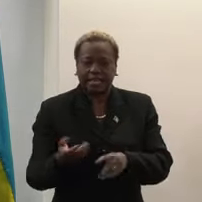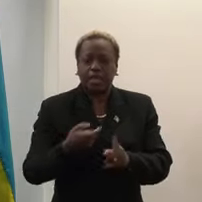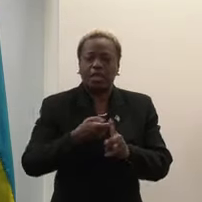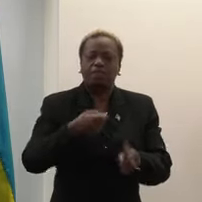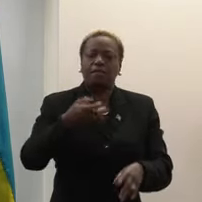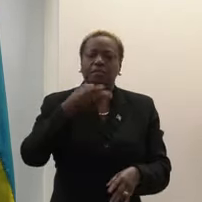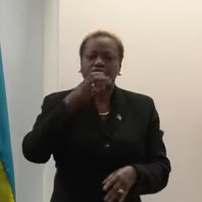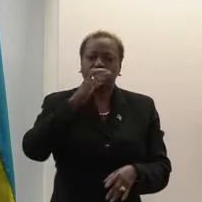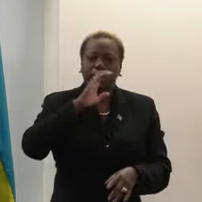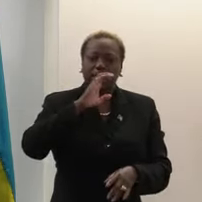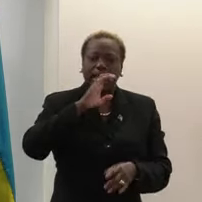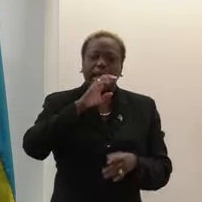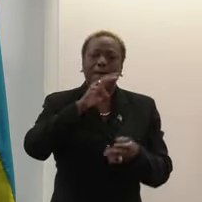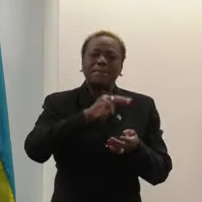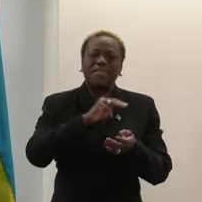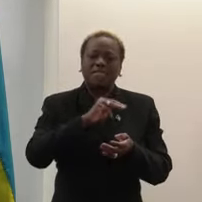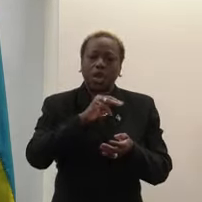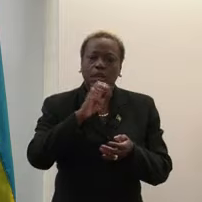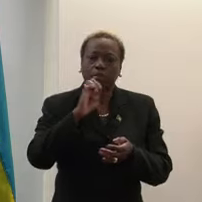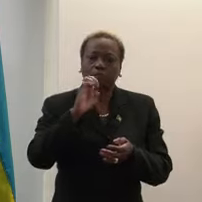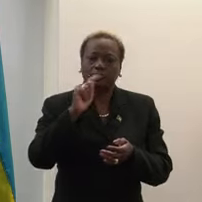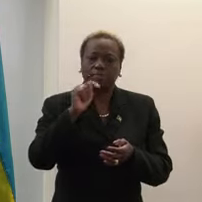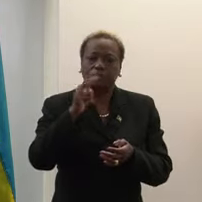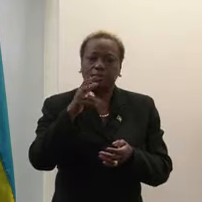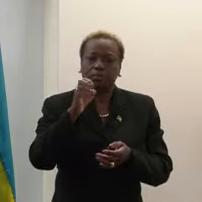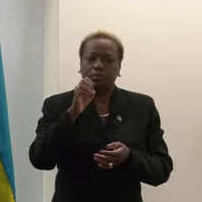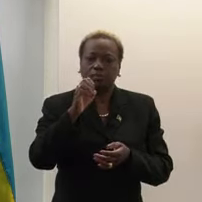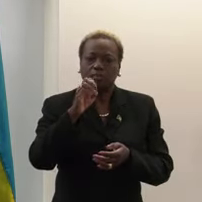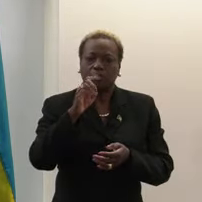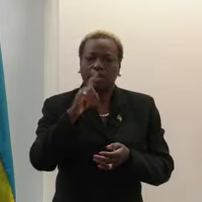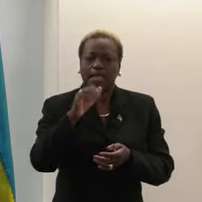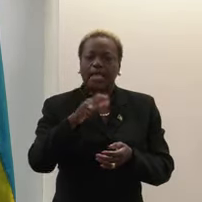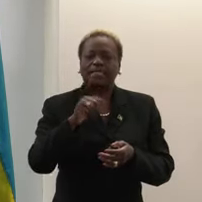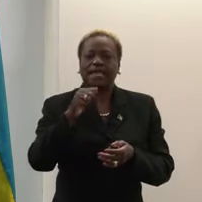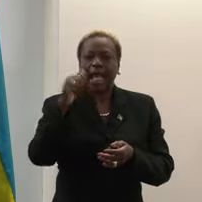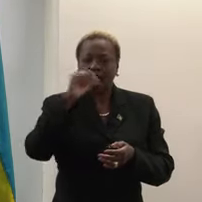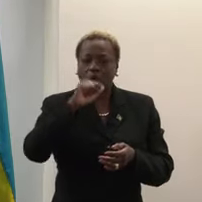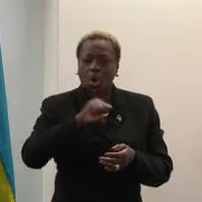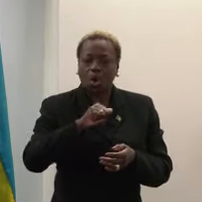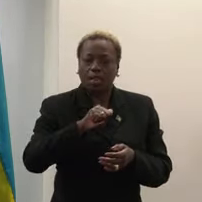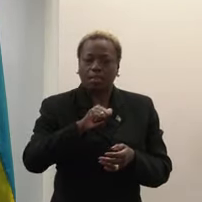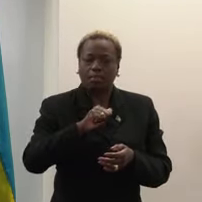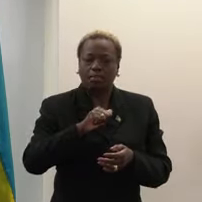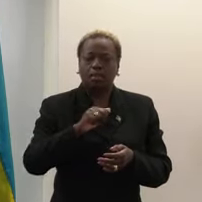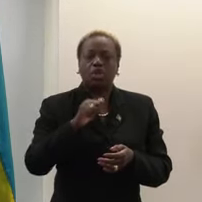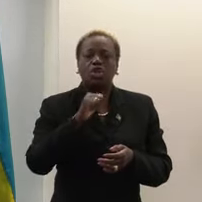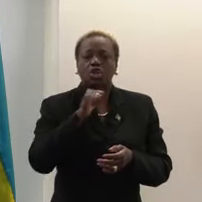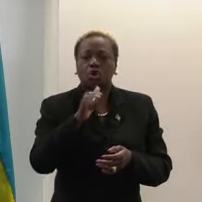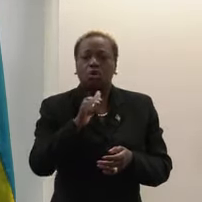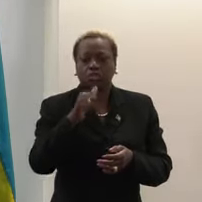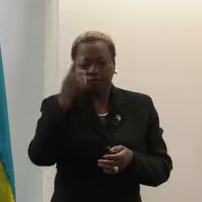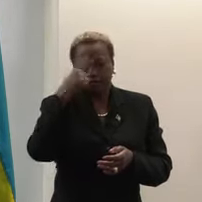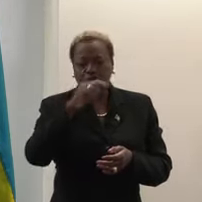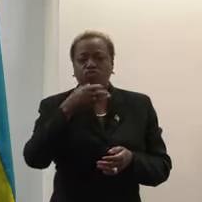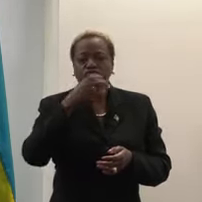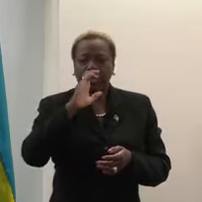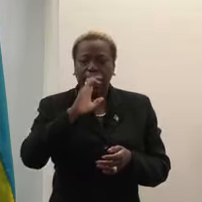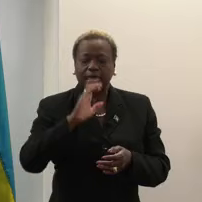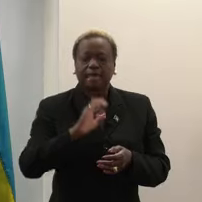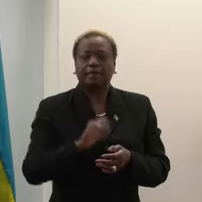drinking methanol, which is a toxic industrial alcohol not intended for drinking